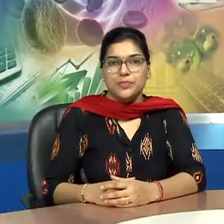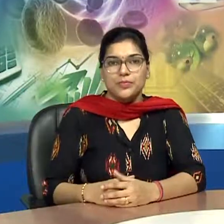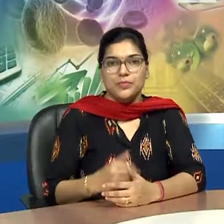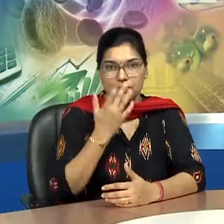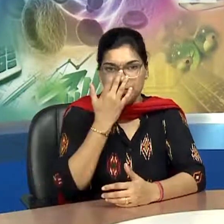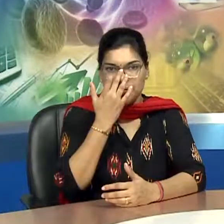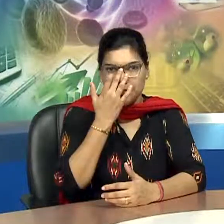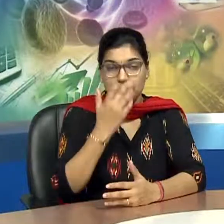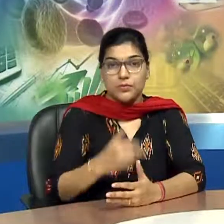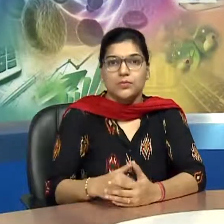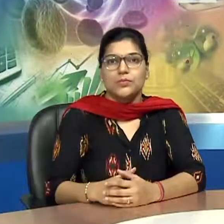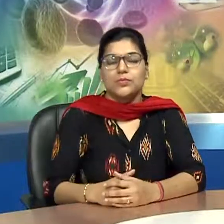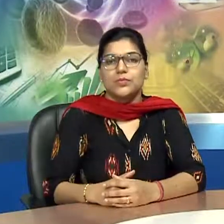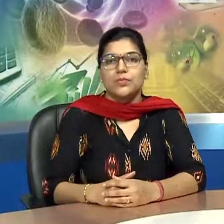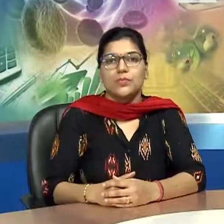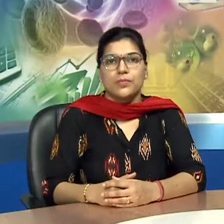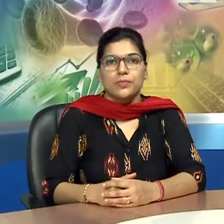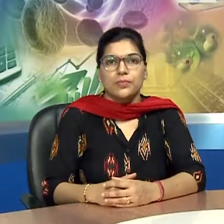known as drugs.